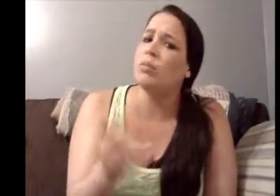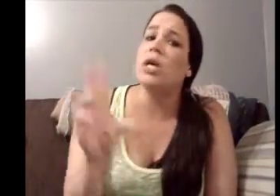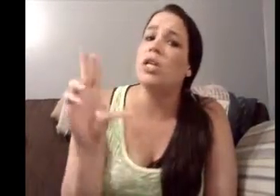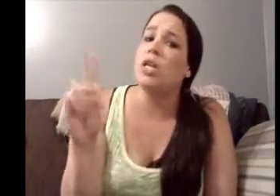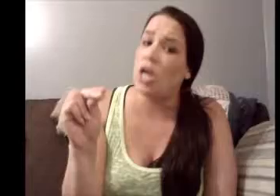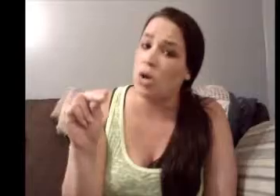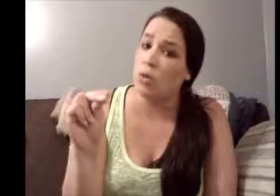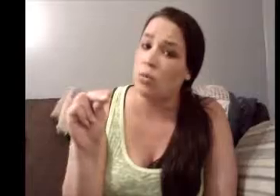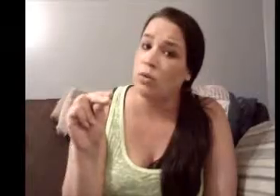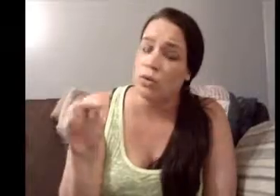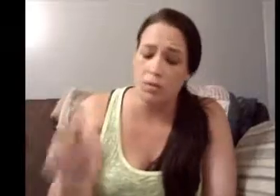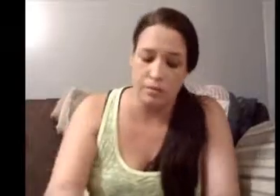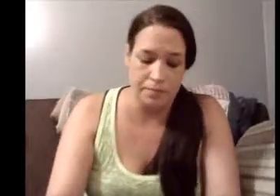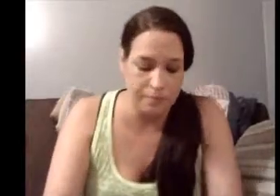but no.